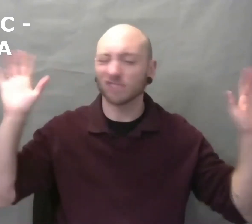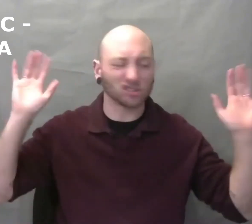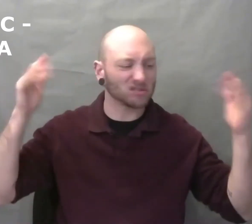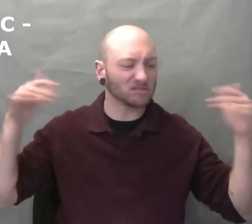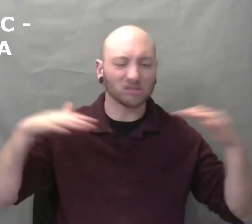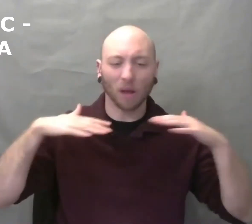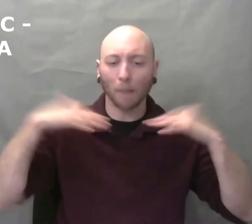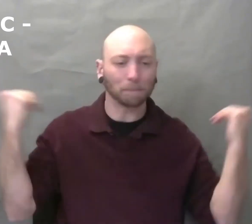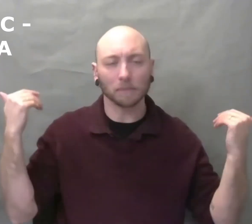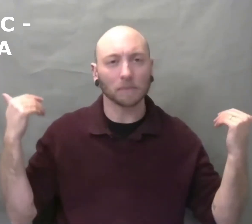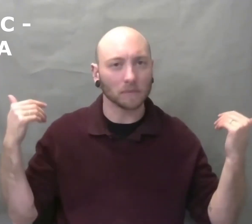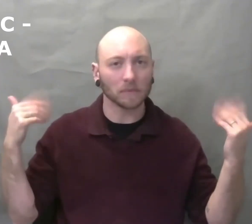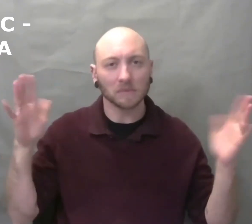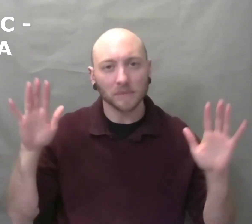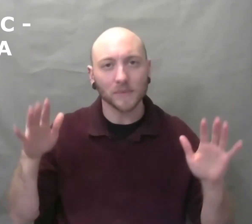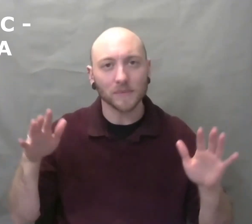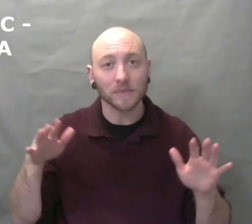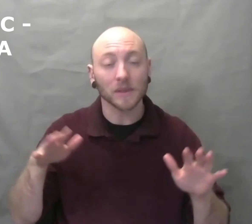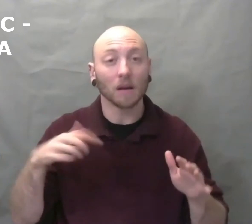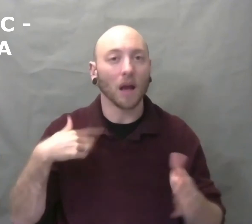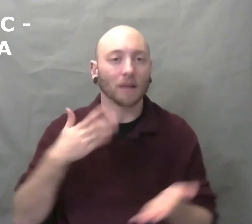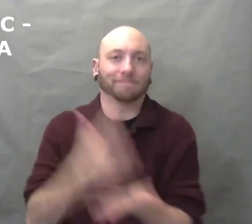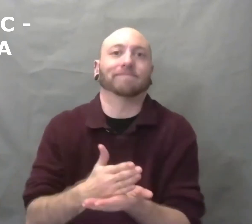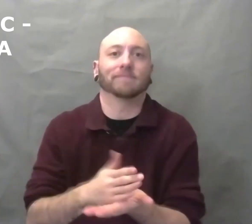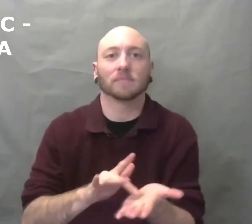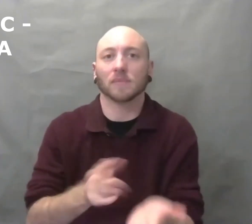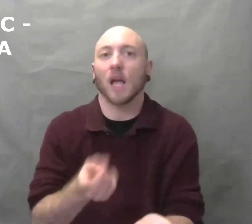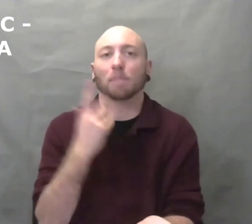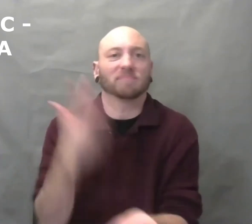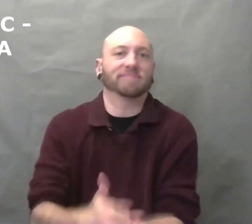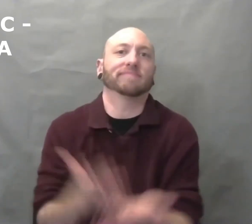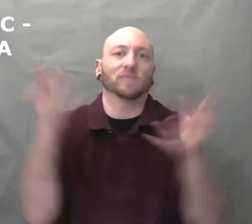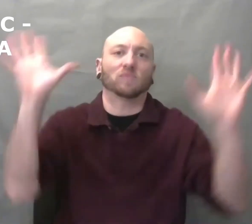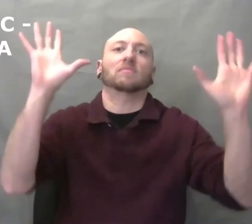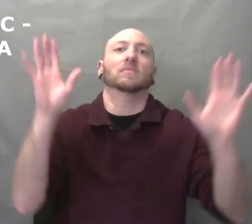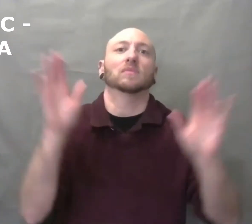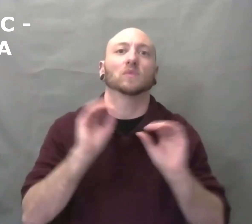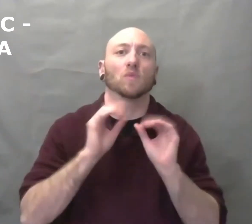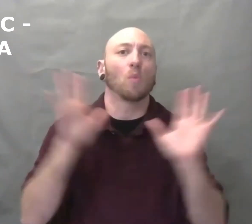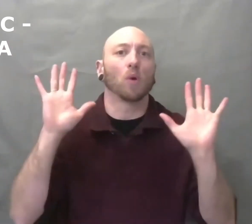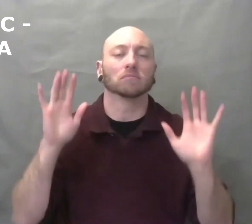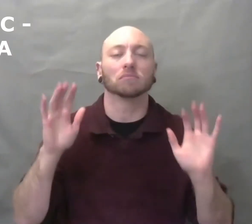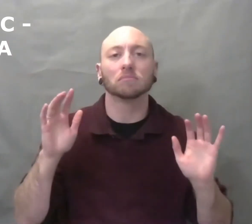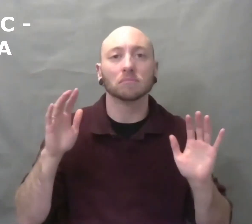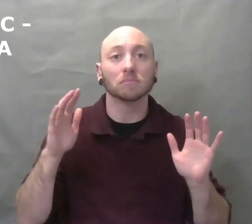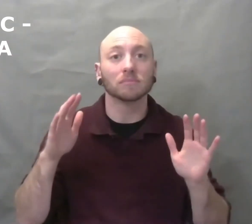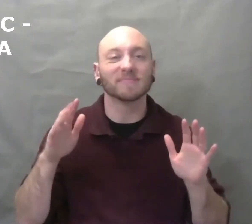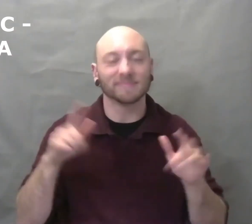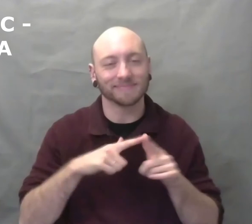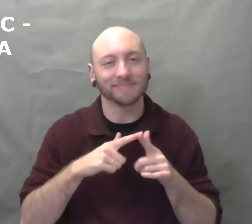be taking against medical advice. I took myself off, and then started the other stuff. So